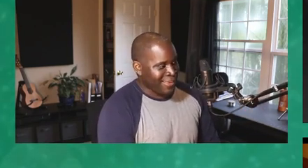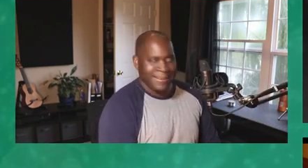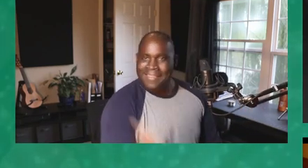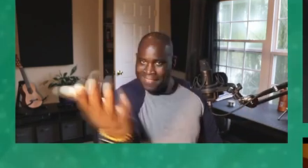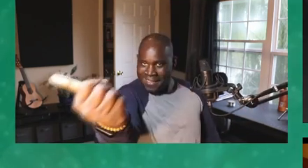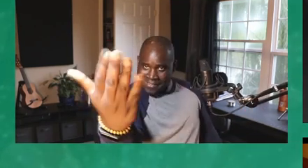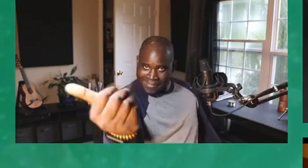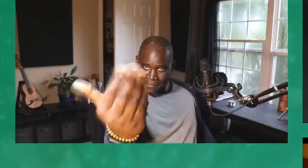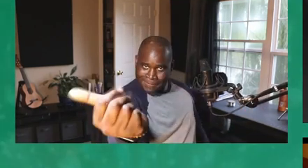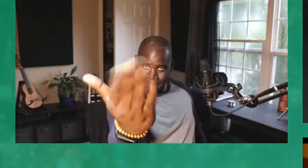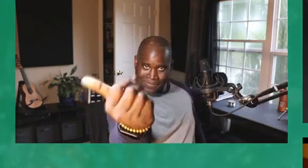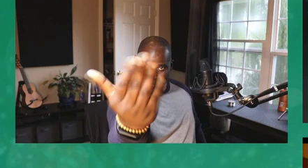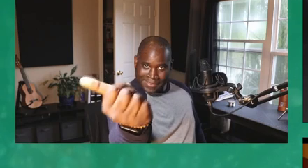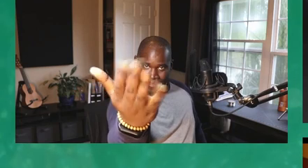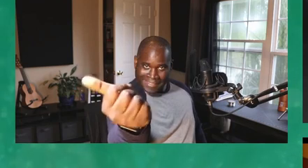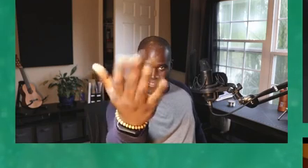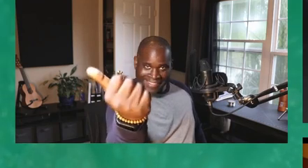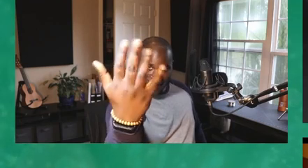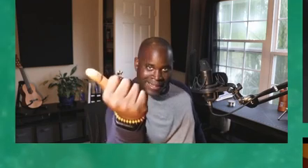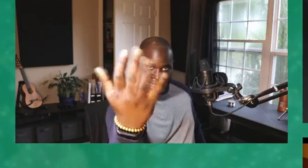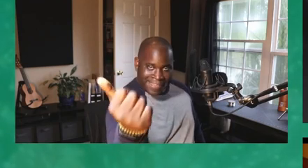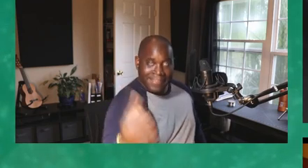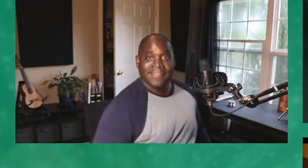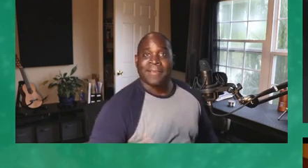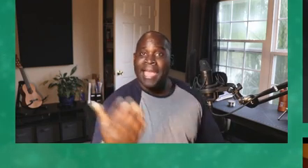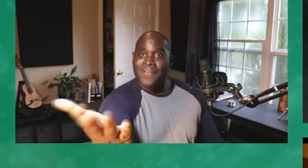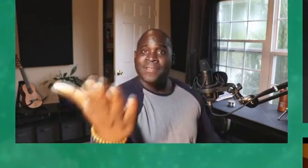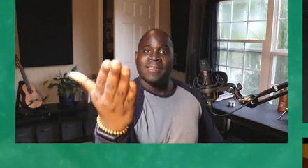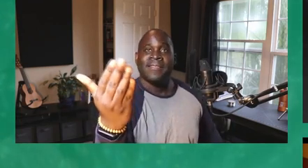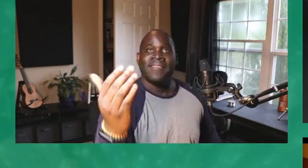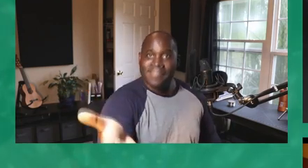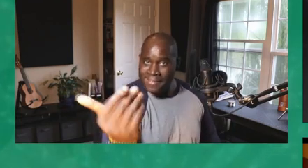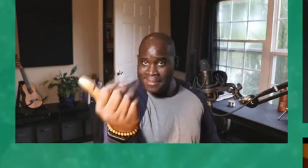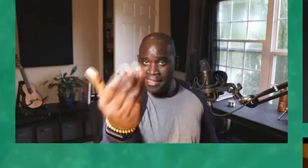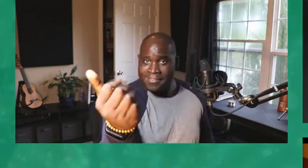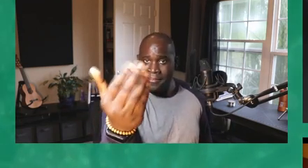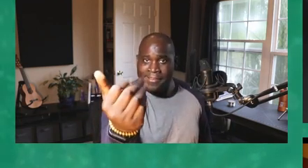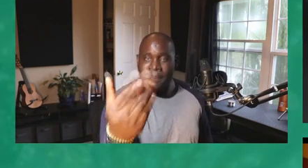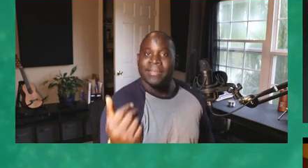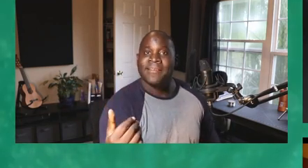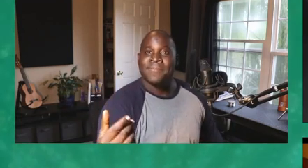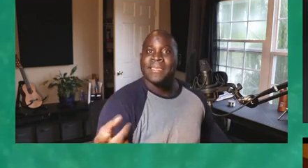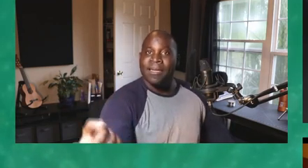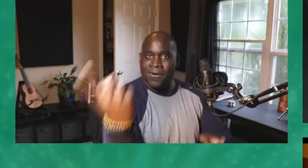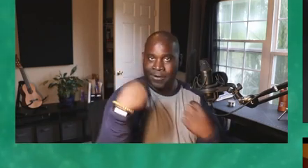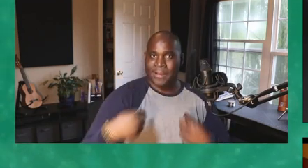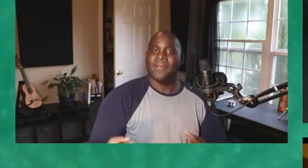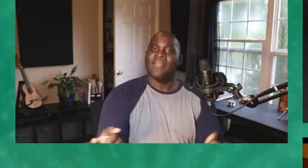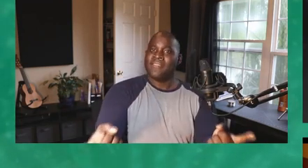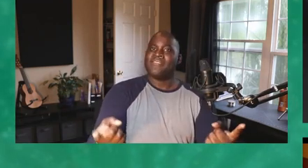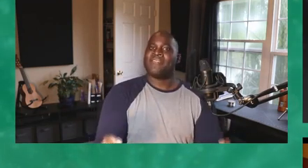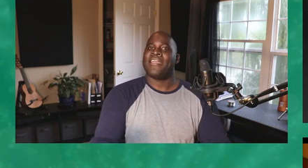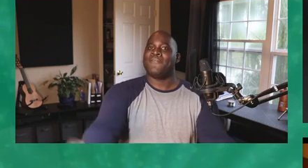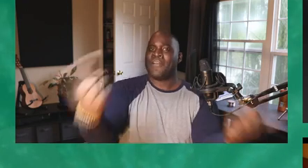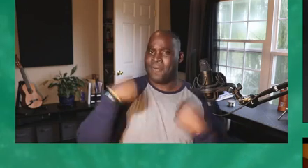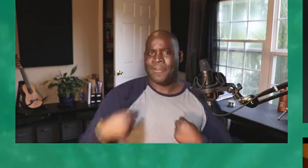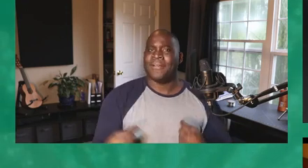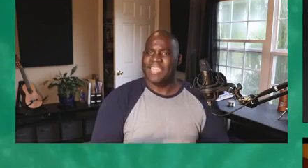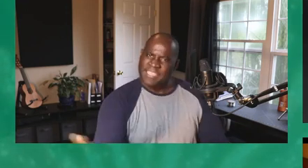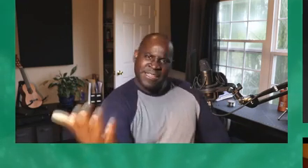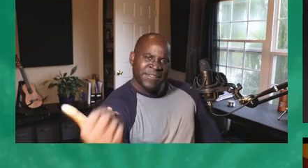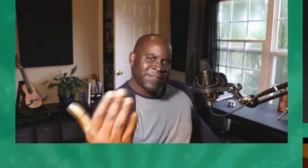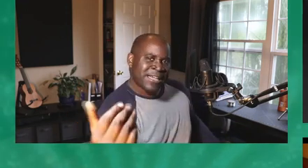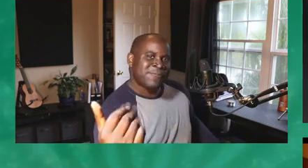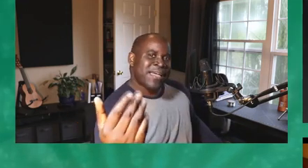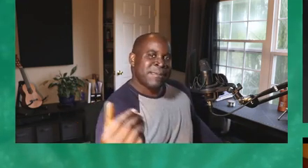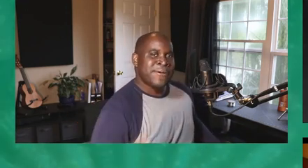ASL sign. This is not an ASL sign. Actually, this is an ASL sign, but it doesn't mean come over here. This is a sign for come over here.